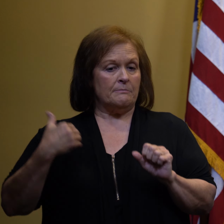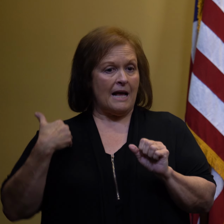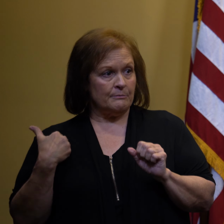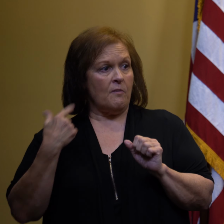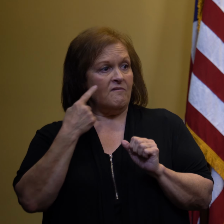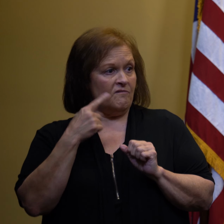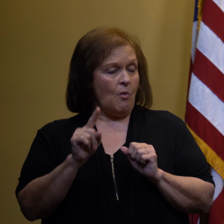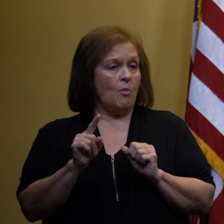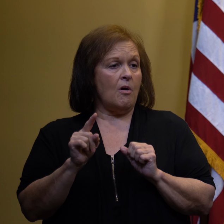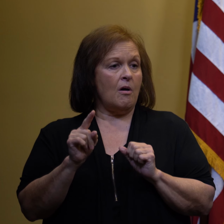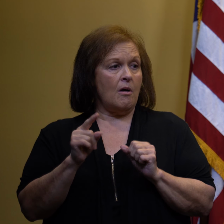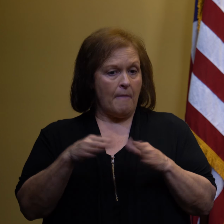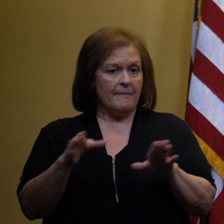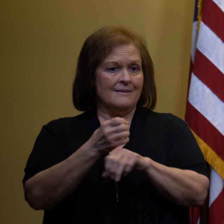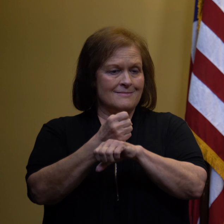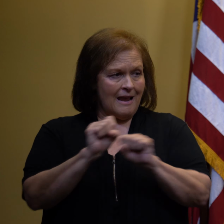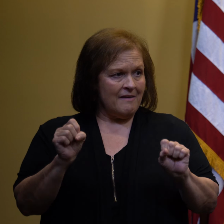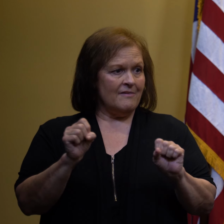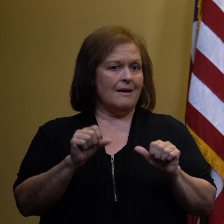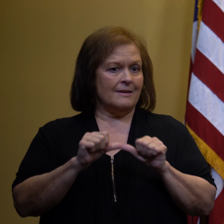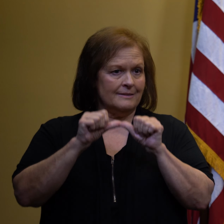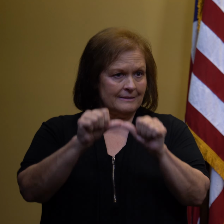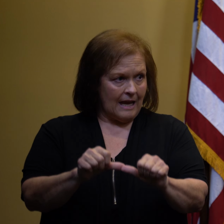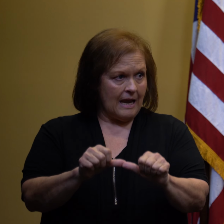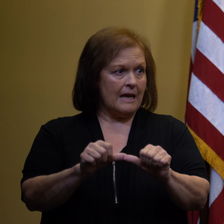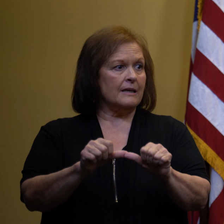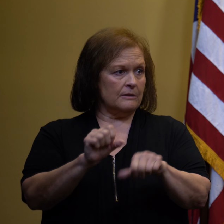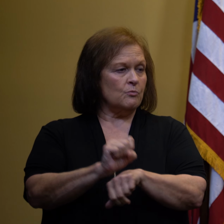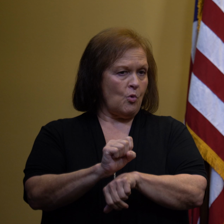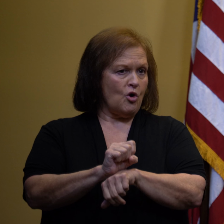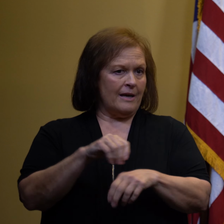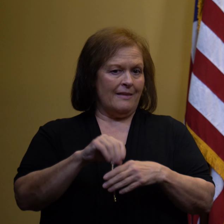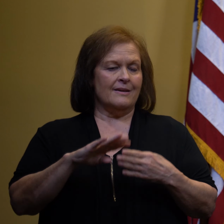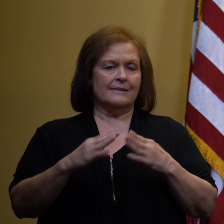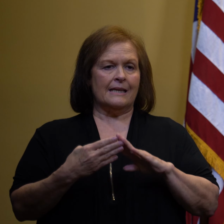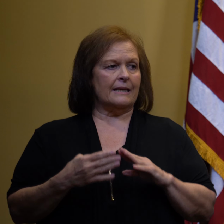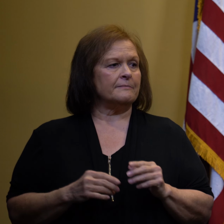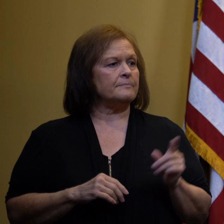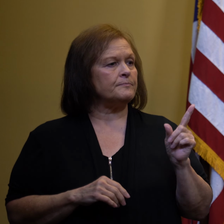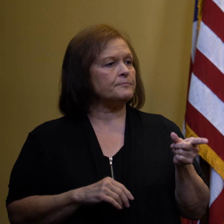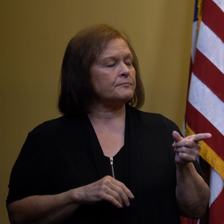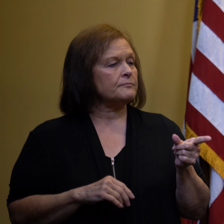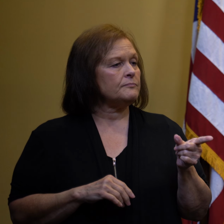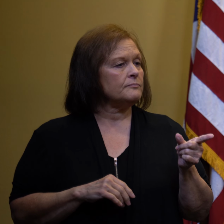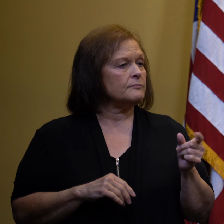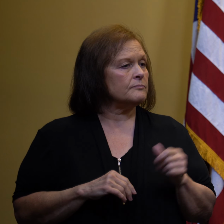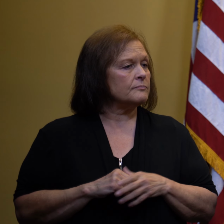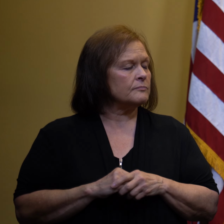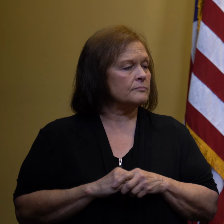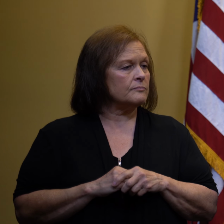for, again, public safety and sustained efforts in the city. The advocate and Dan